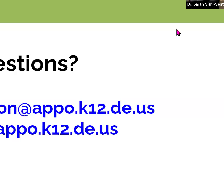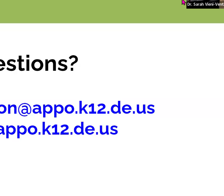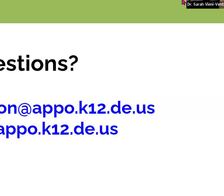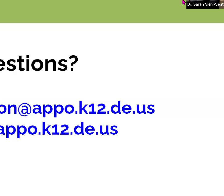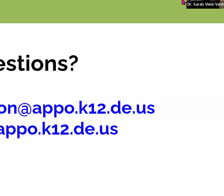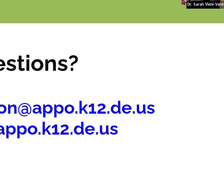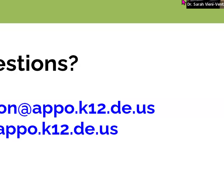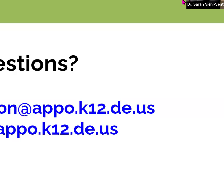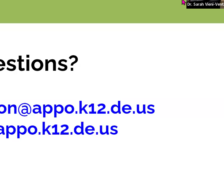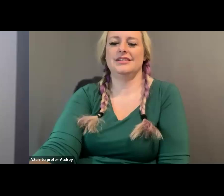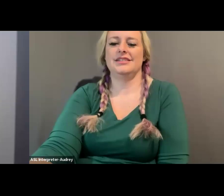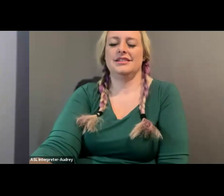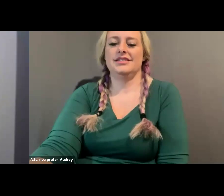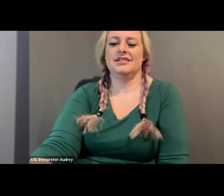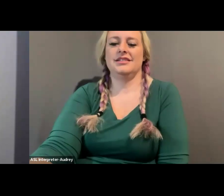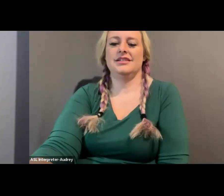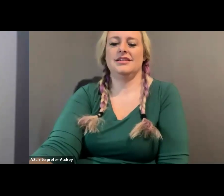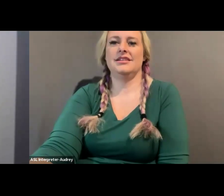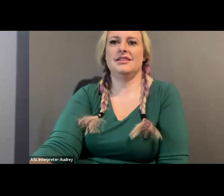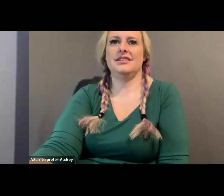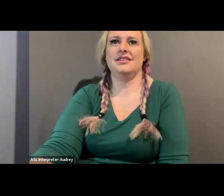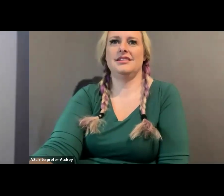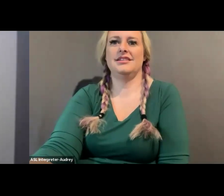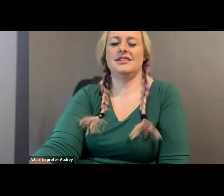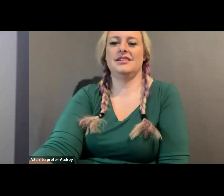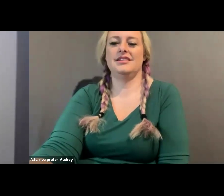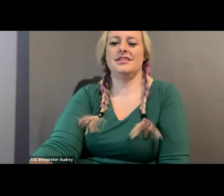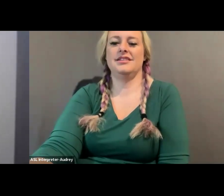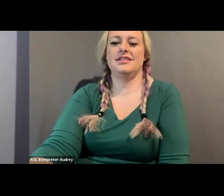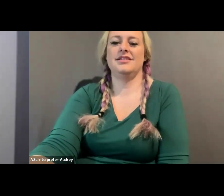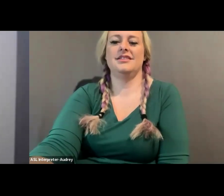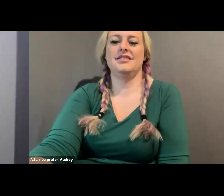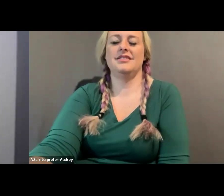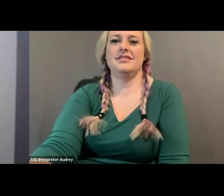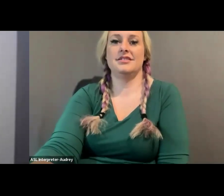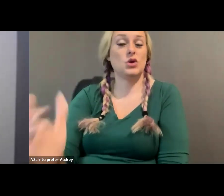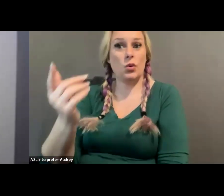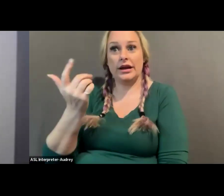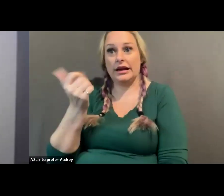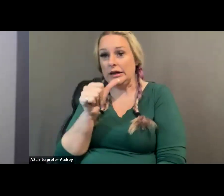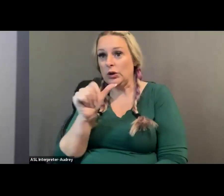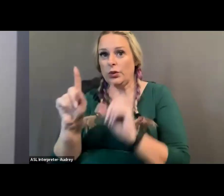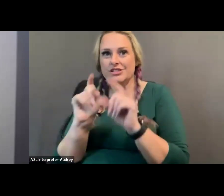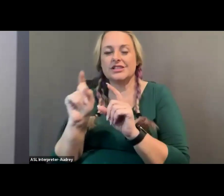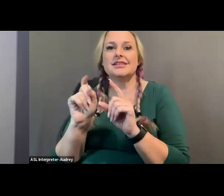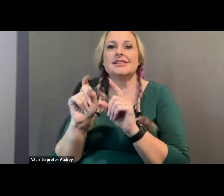That would be fine, so that we're all on screen. And then are there any questions that we have right now, or